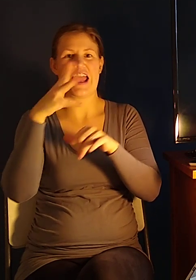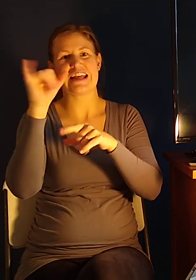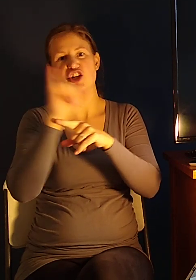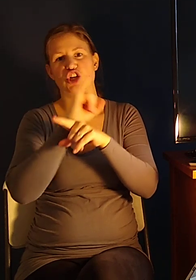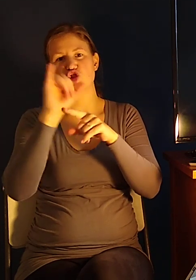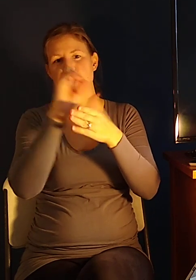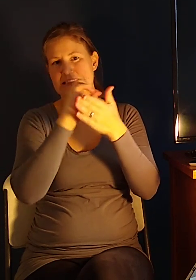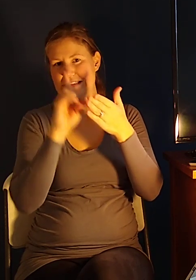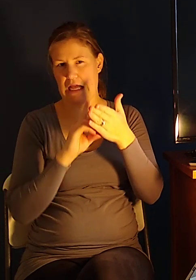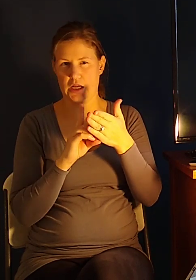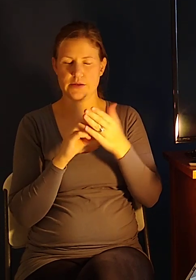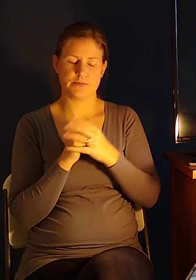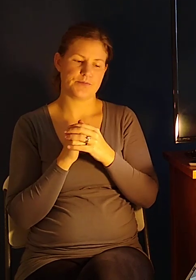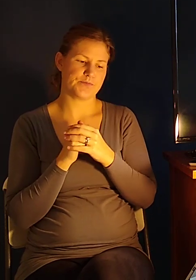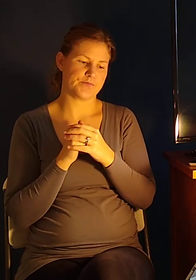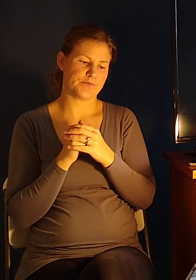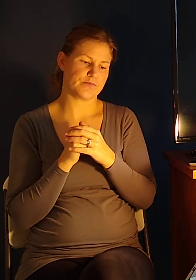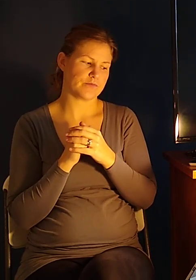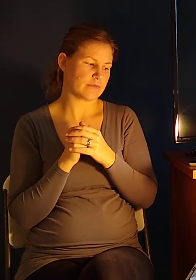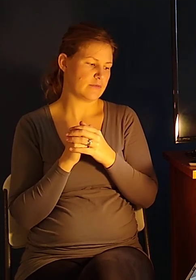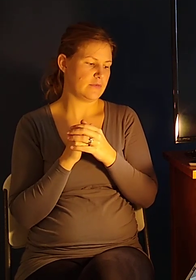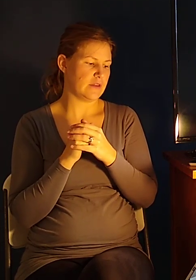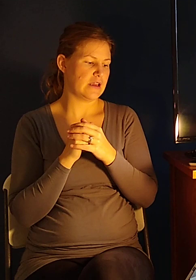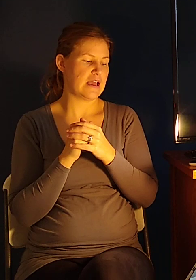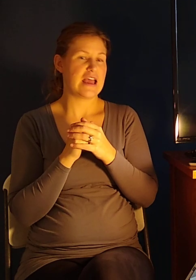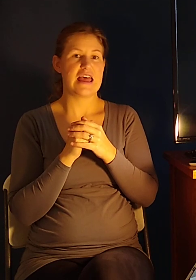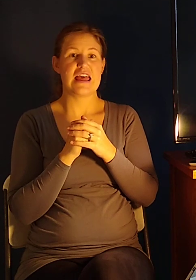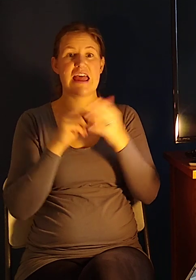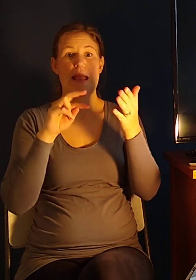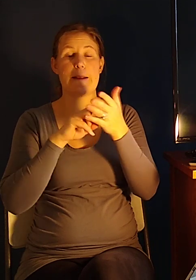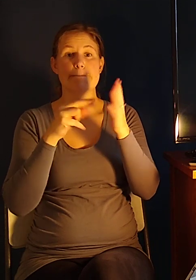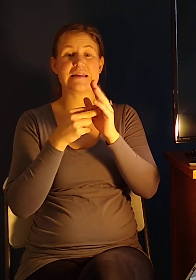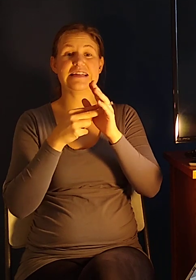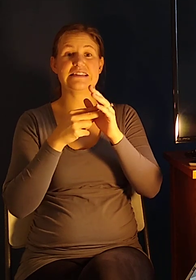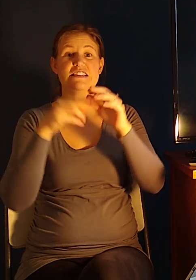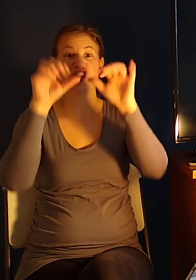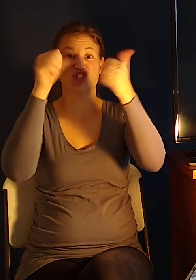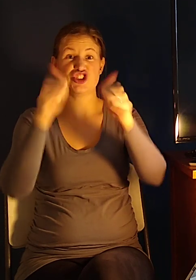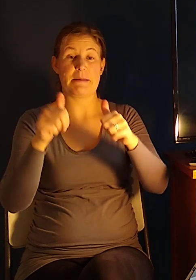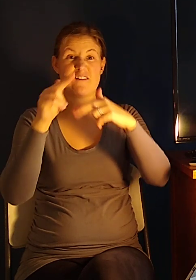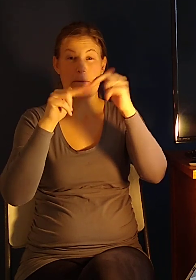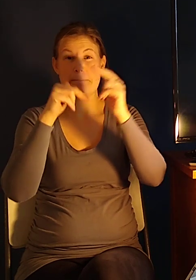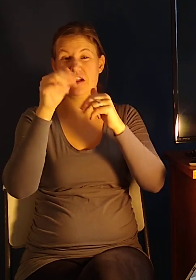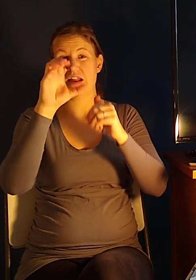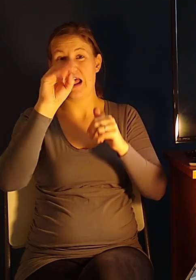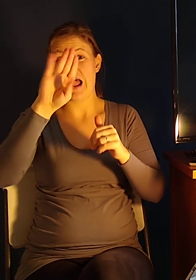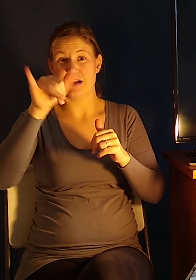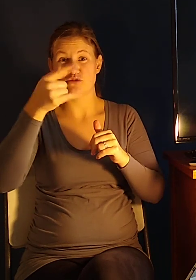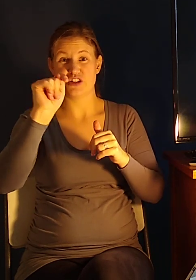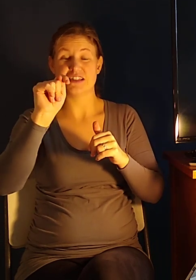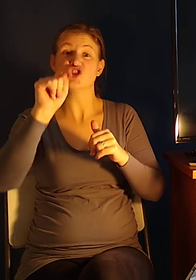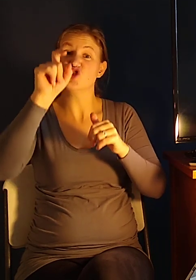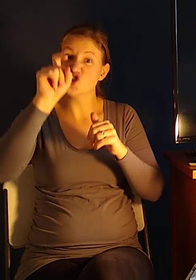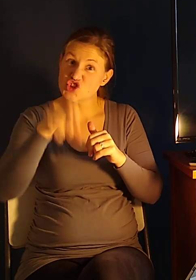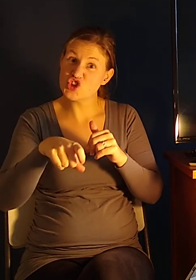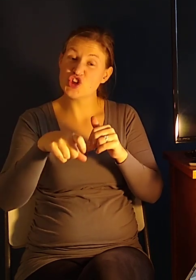general. It means the shape of a building or object should primarily relate to